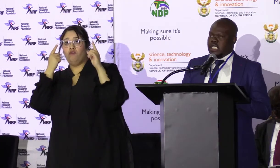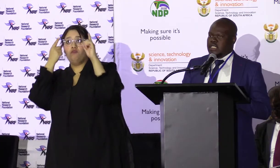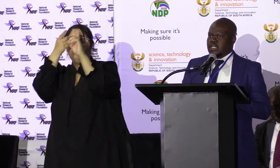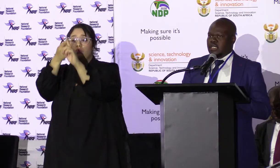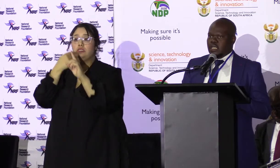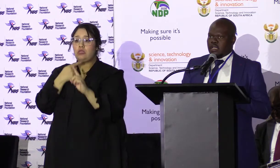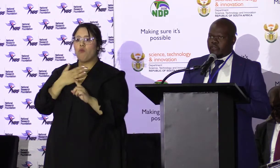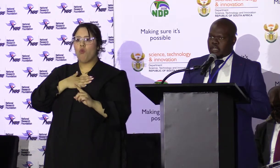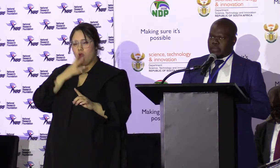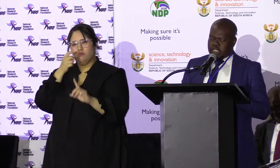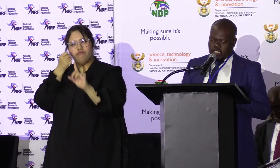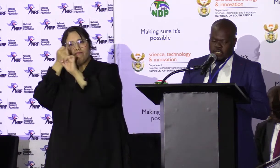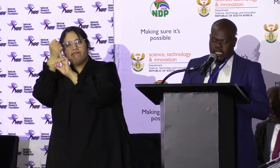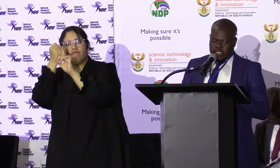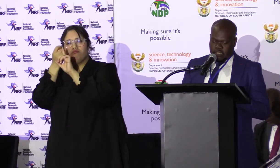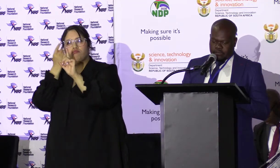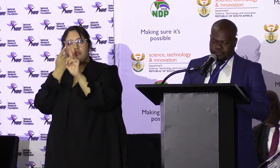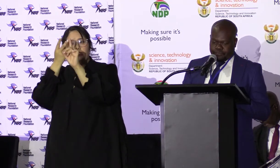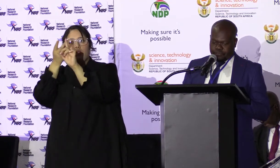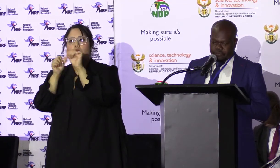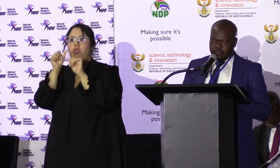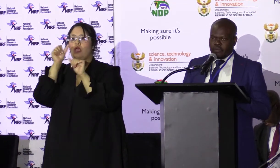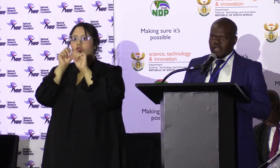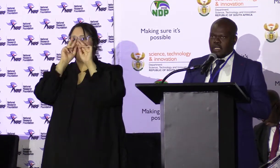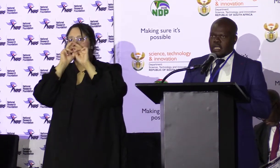strive for the research for a better society.